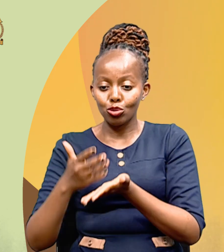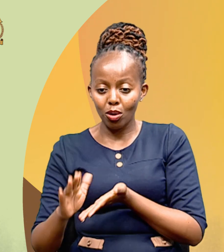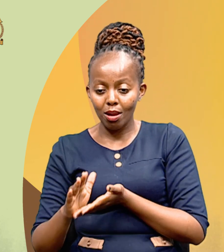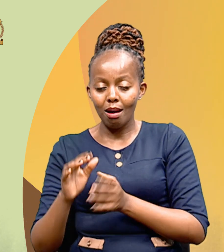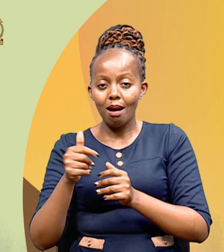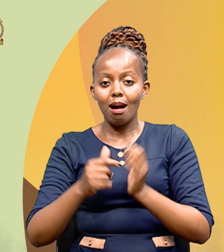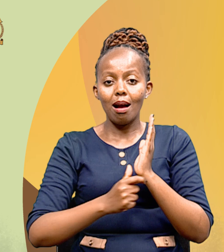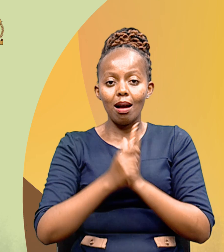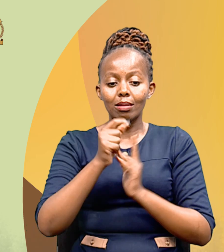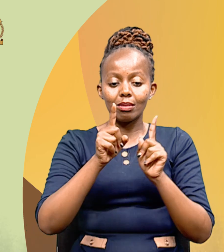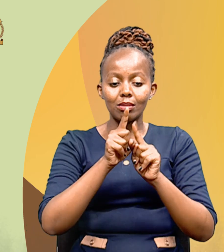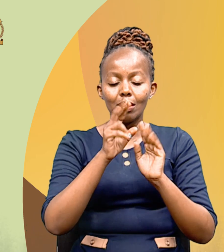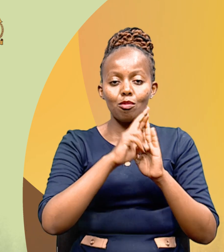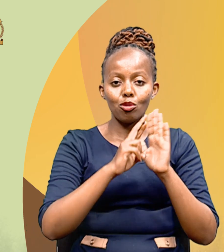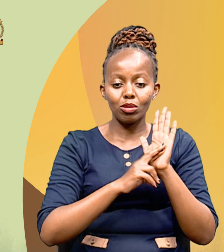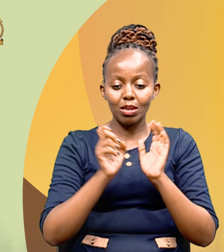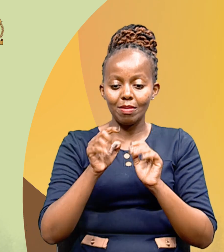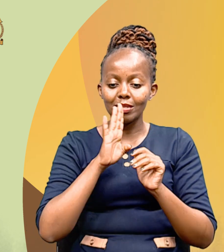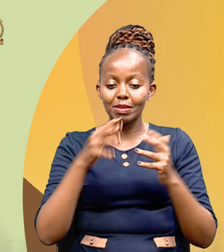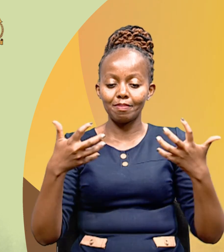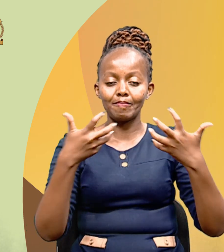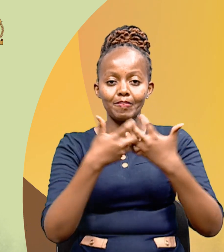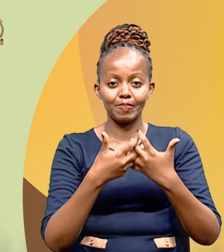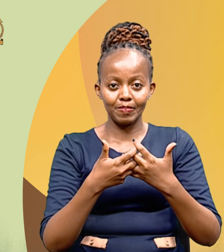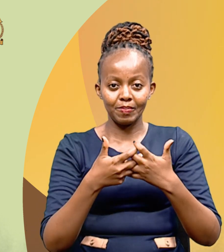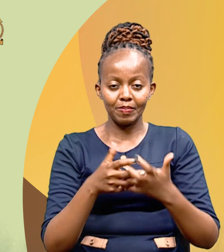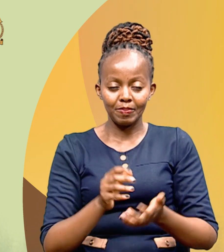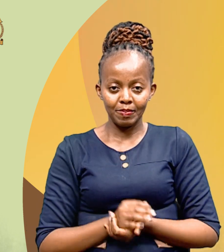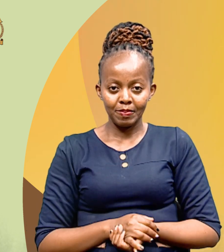and regulations.